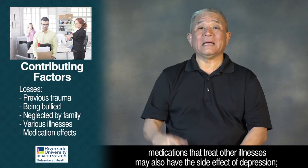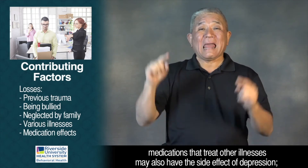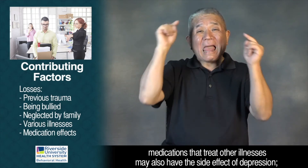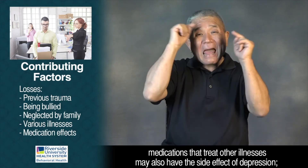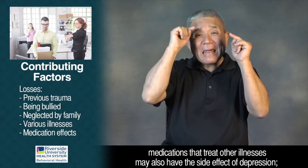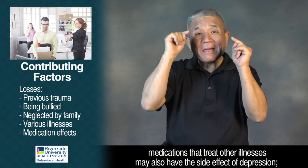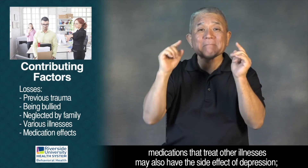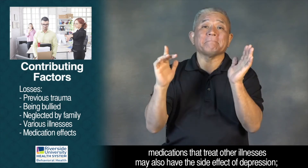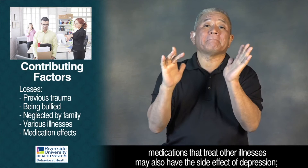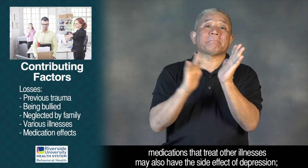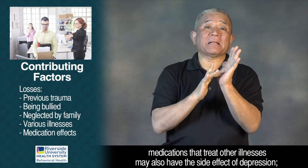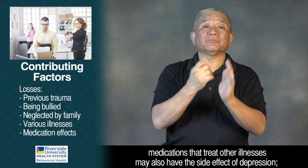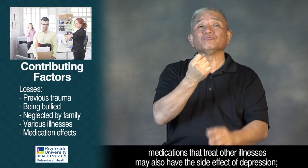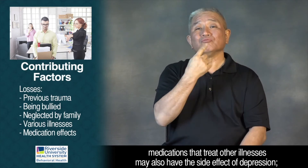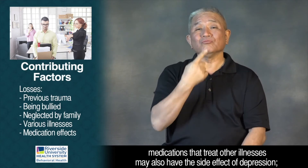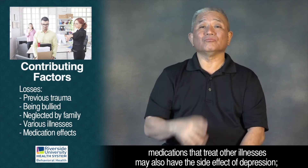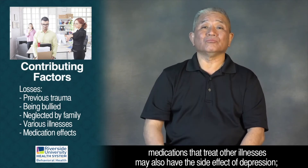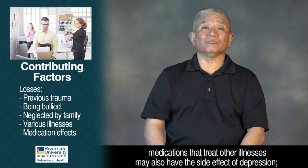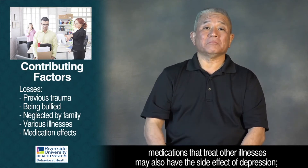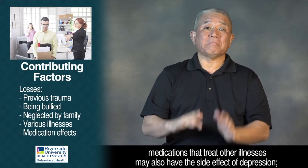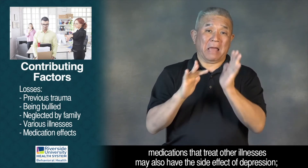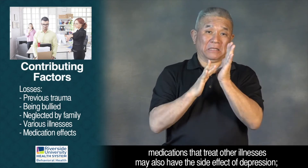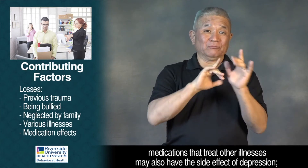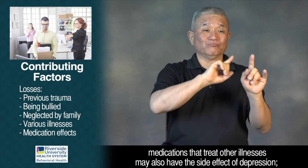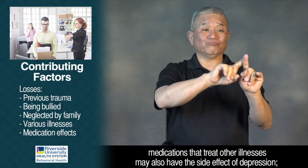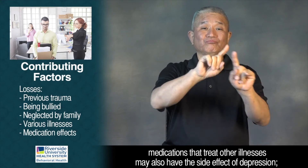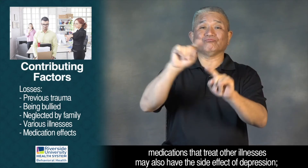Medications that treat other illnesses may also have the side effect of depression.